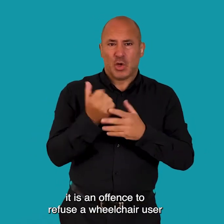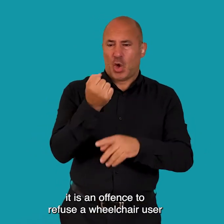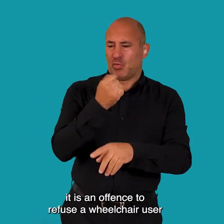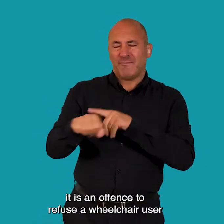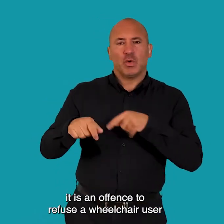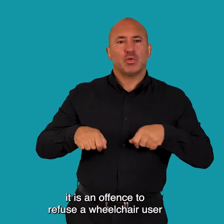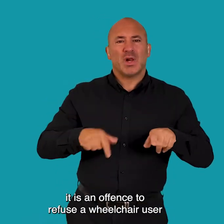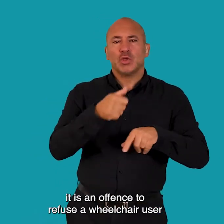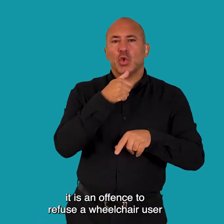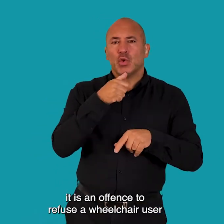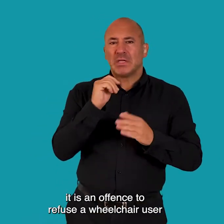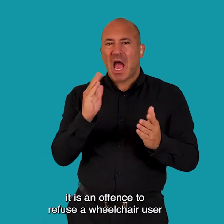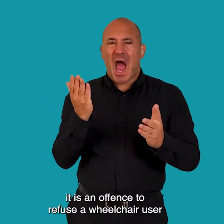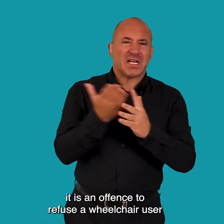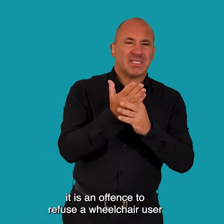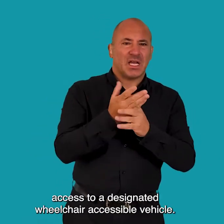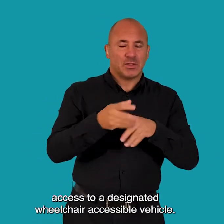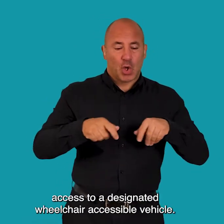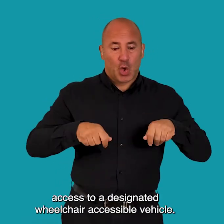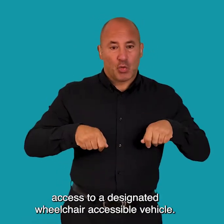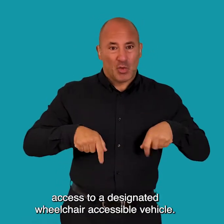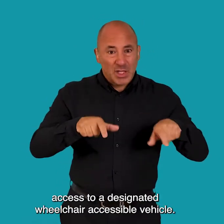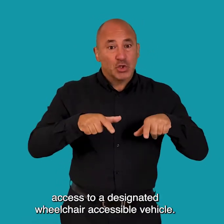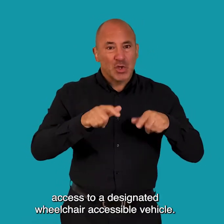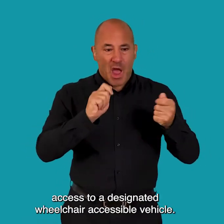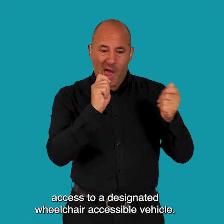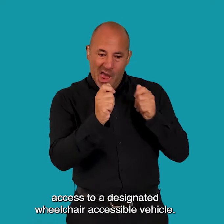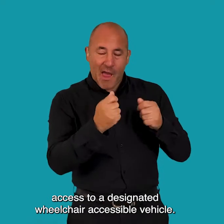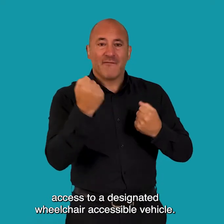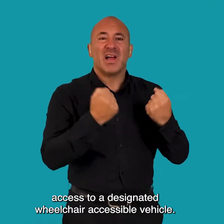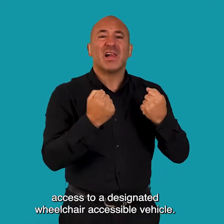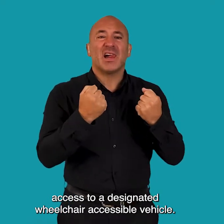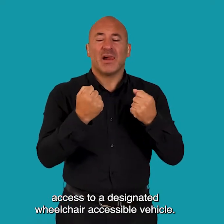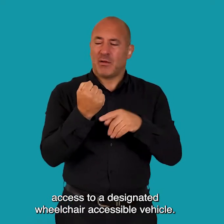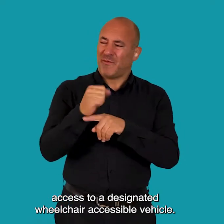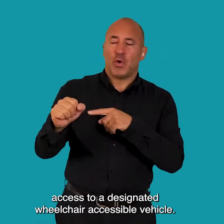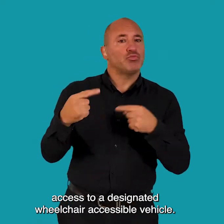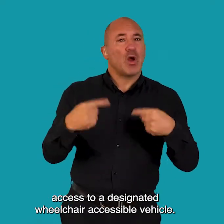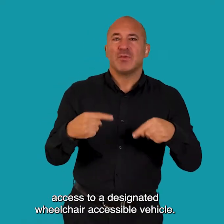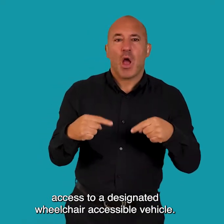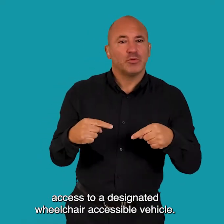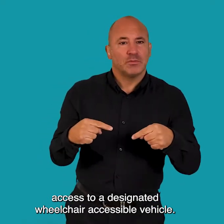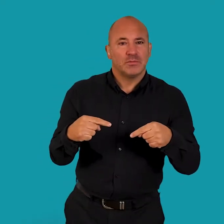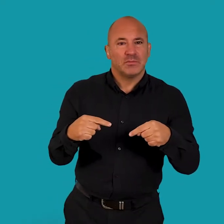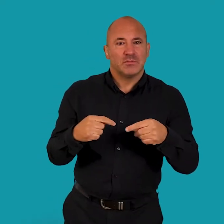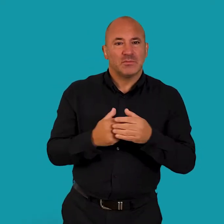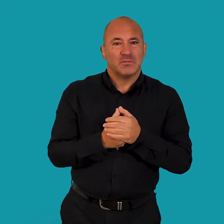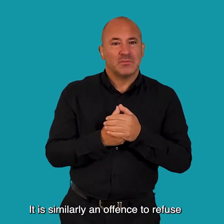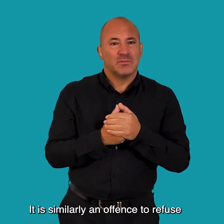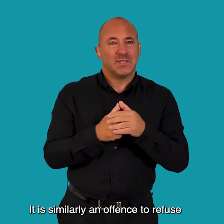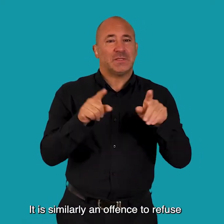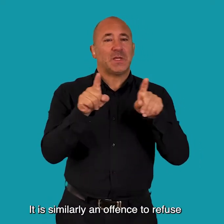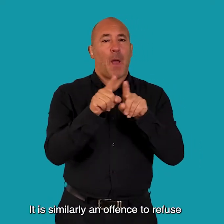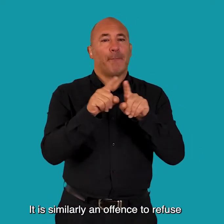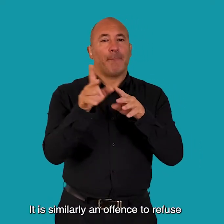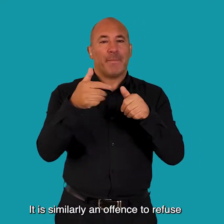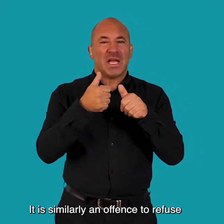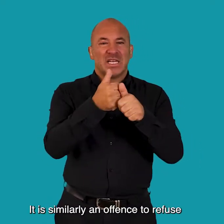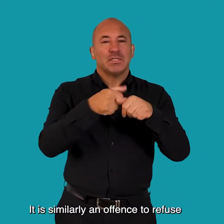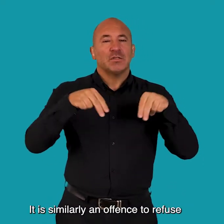to refuse a wheelchair user access to a designated wheelchair-accessible vehicle. It is similarly an offence to refuse